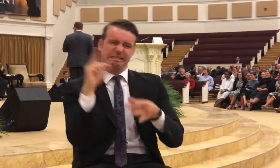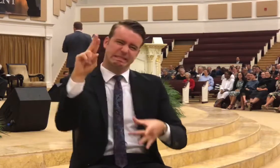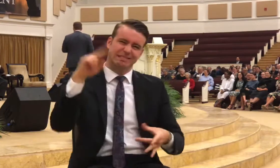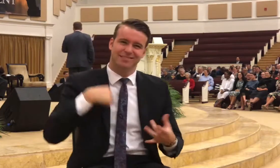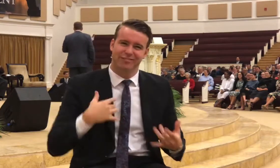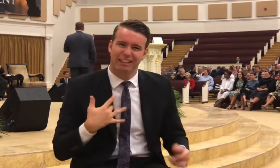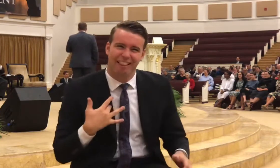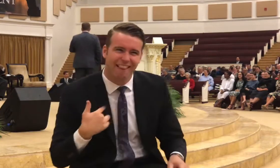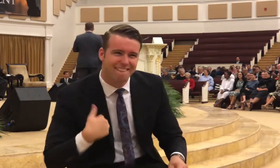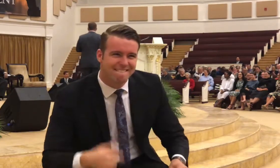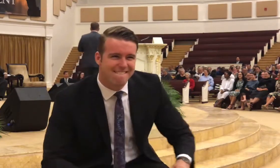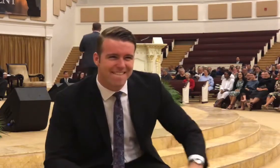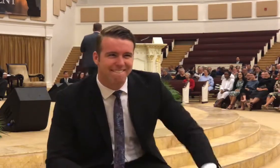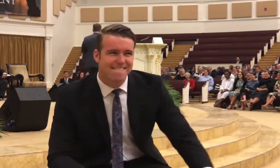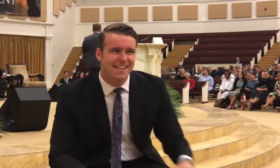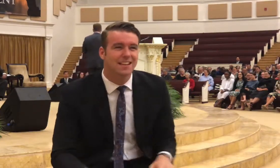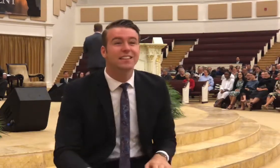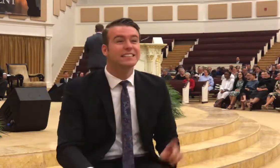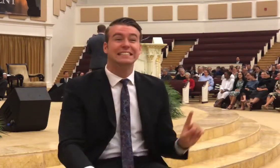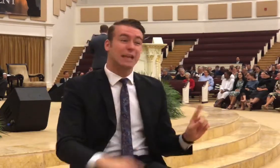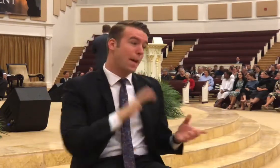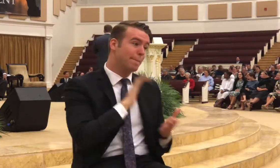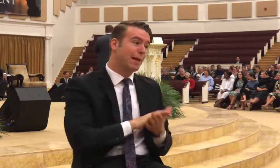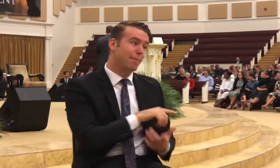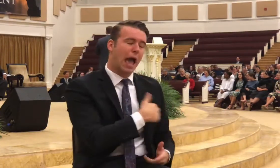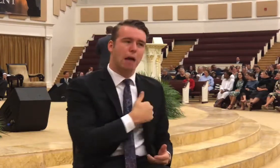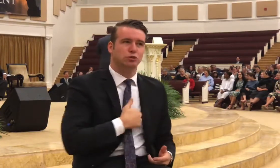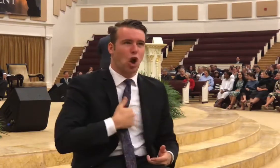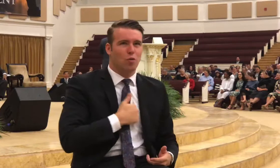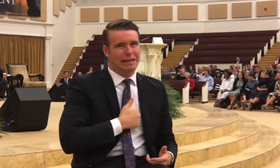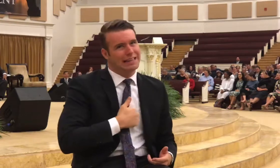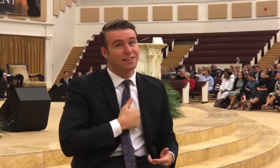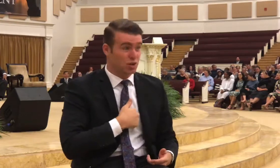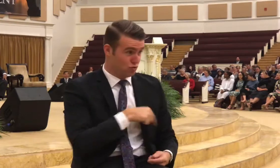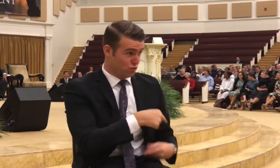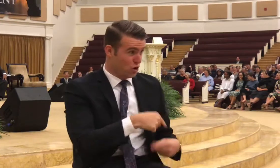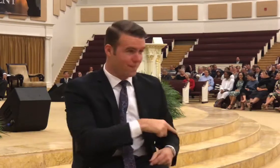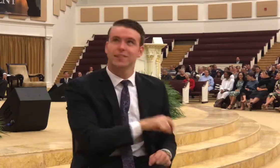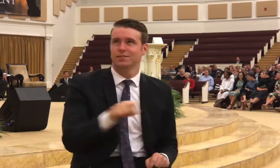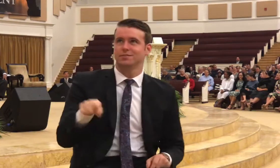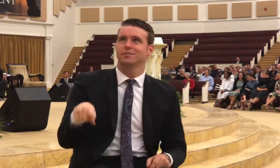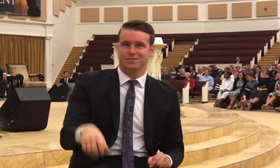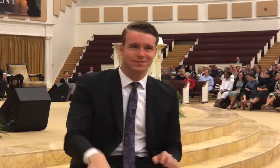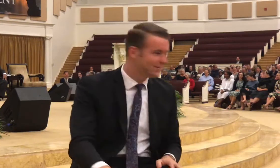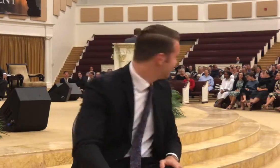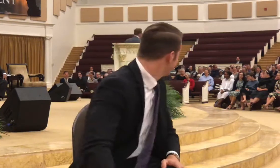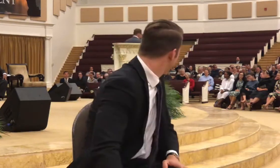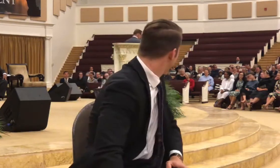Maybe I'm sorry. You're nervous?